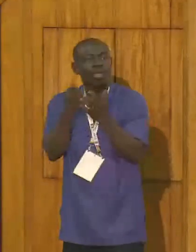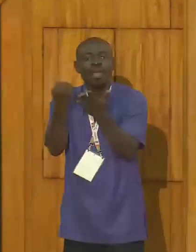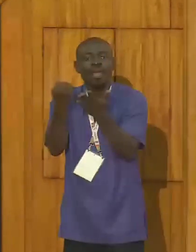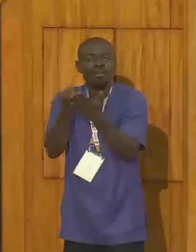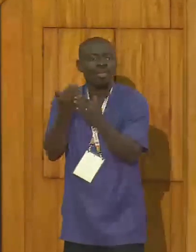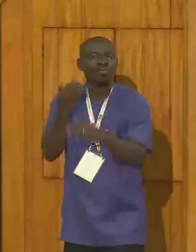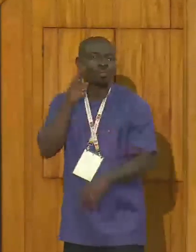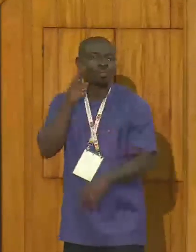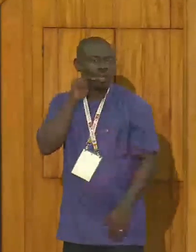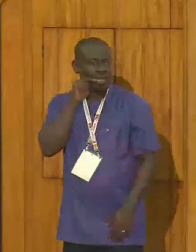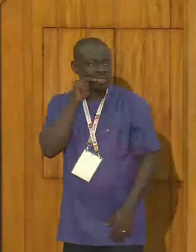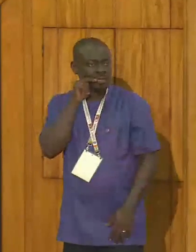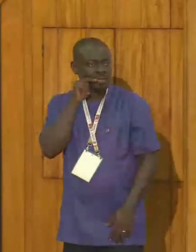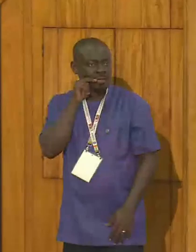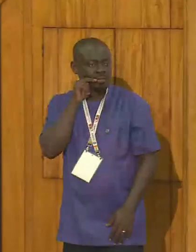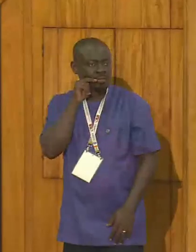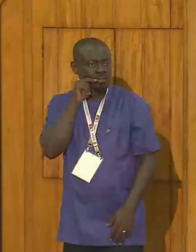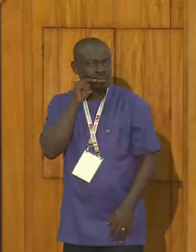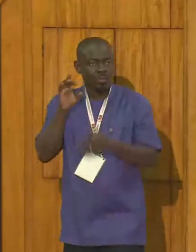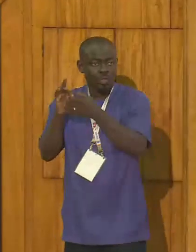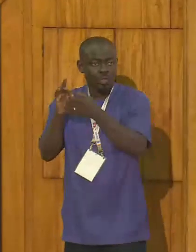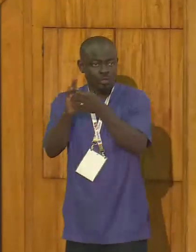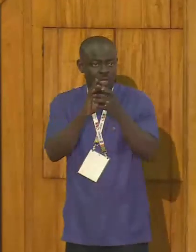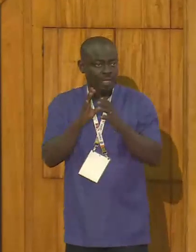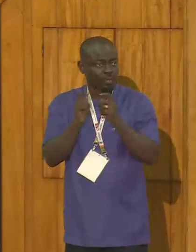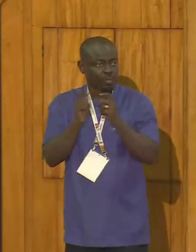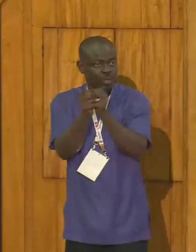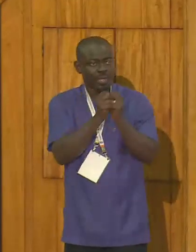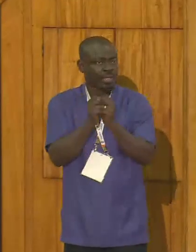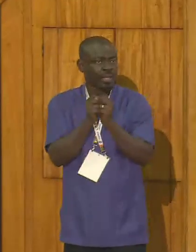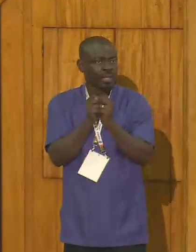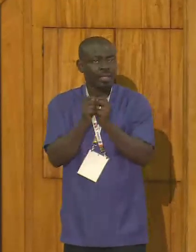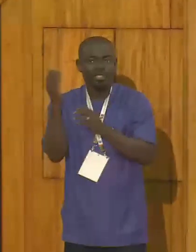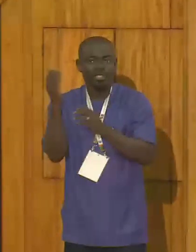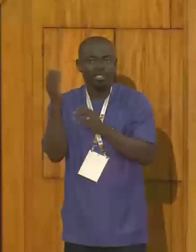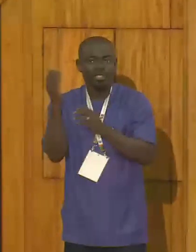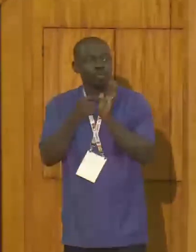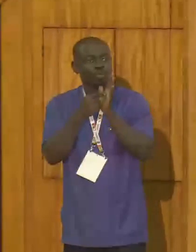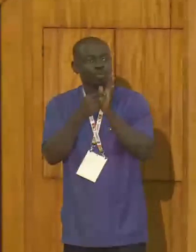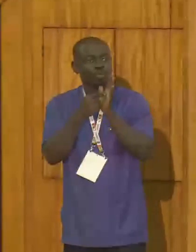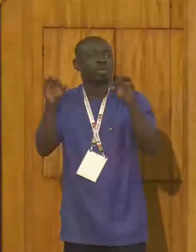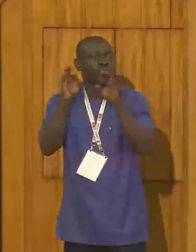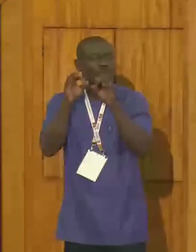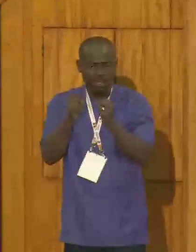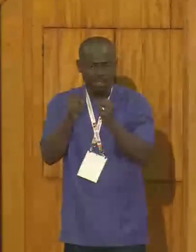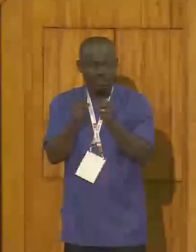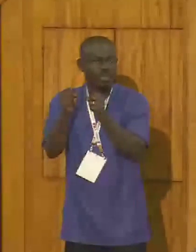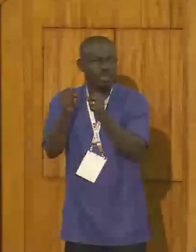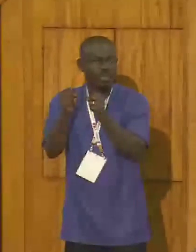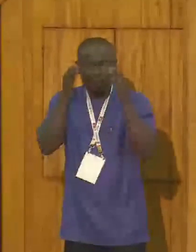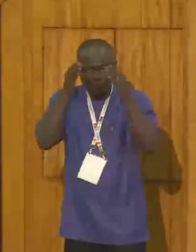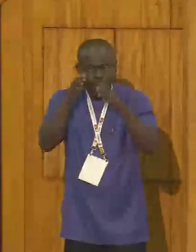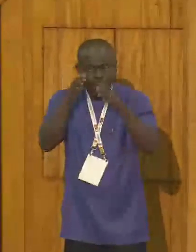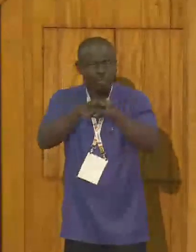Nigeria. Together, these presentations highlight the importance of strategies focused on